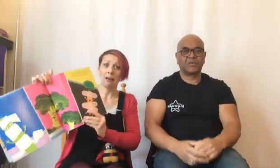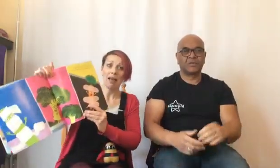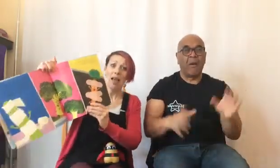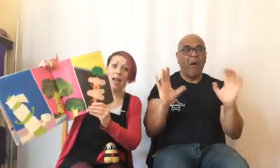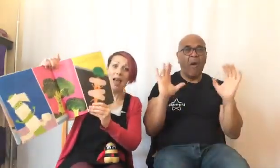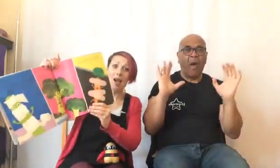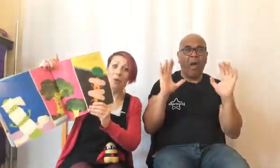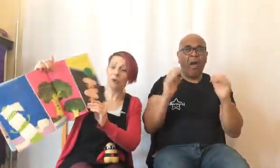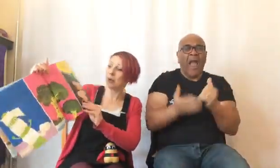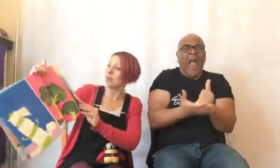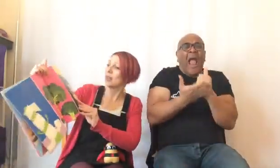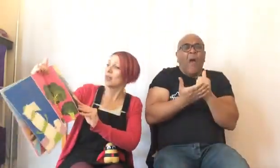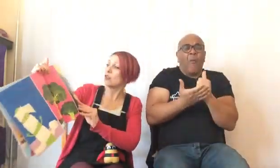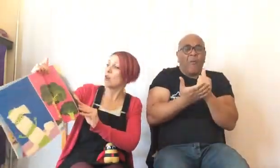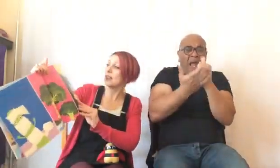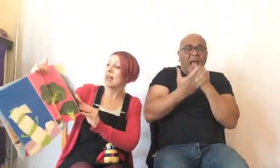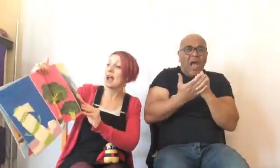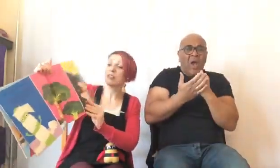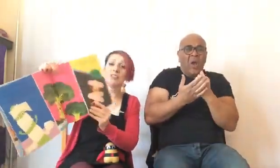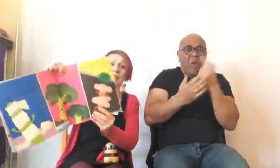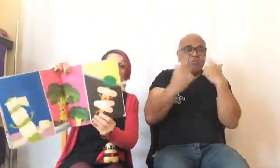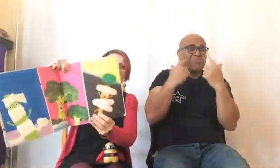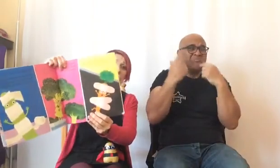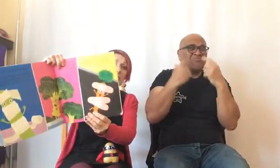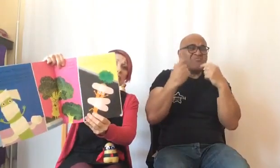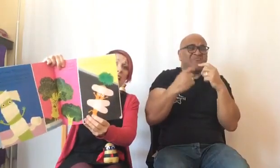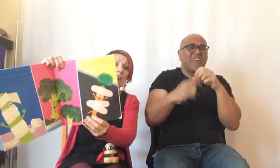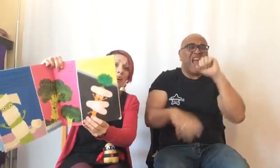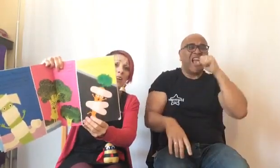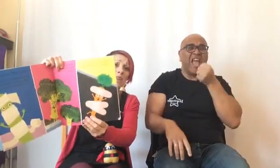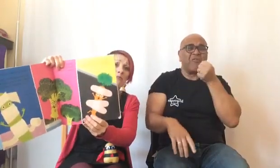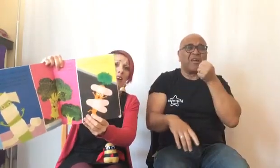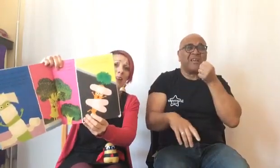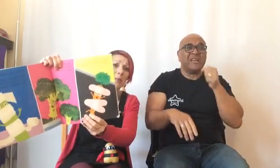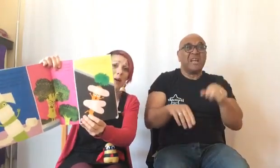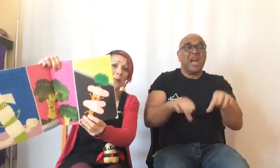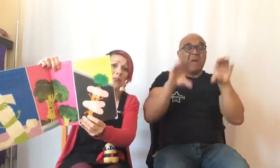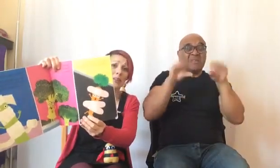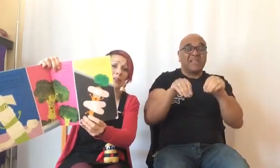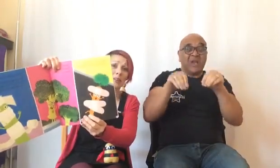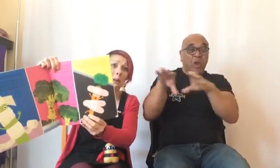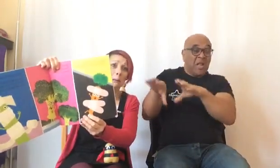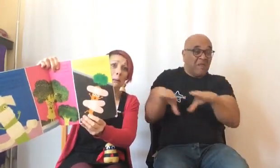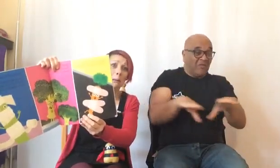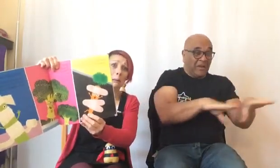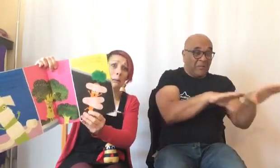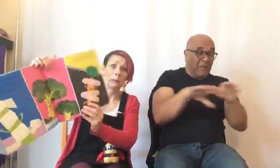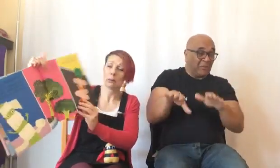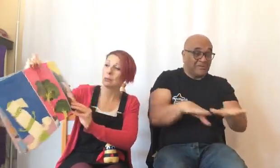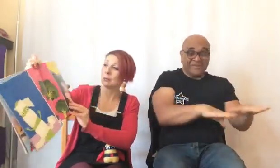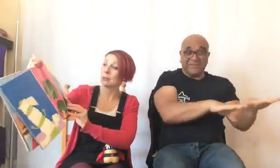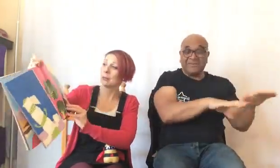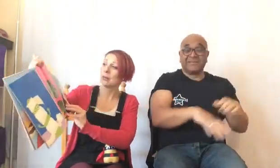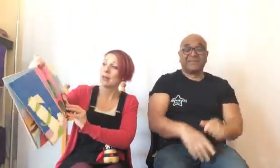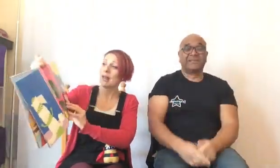Oh, help! Cried Carrot. I'm stuck on a conveyor belt.